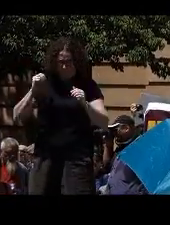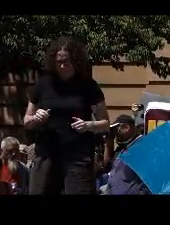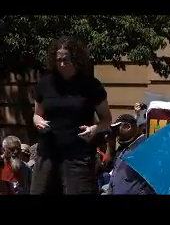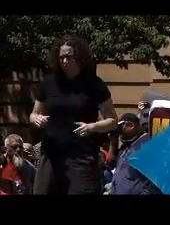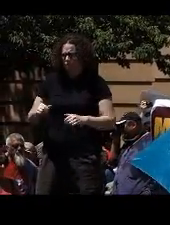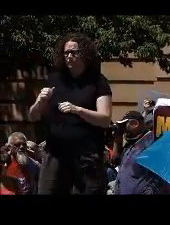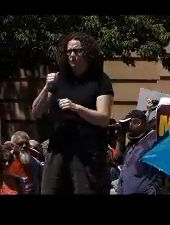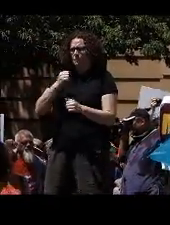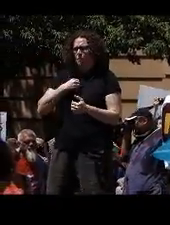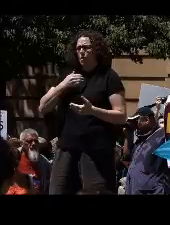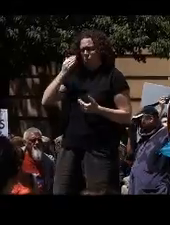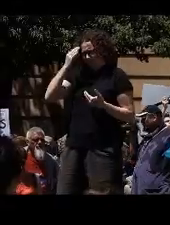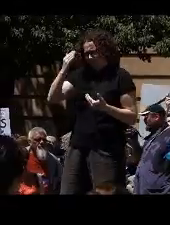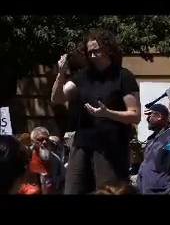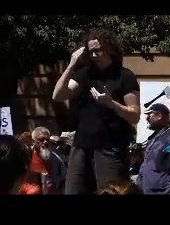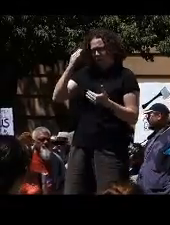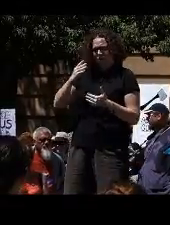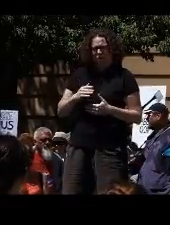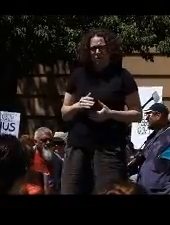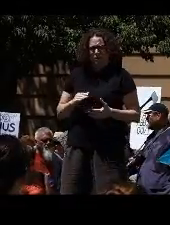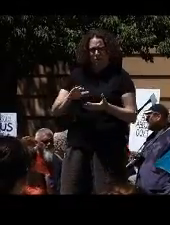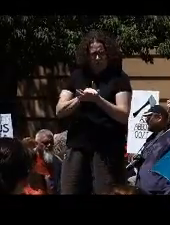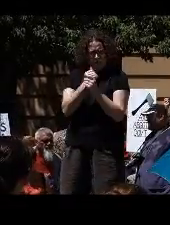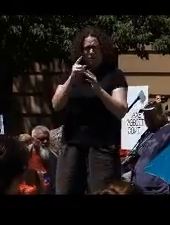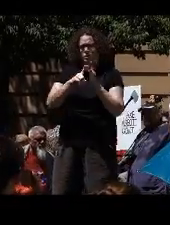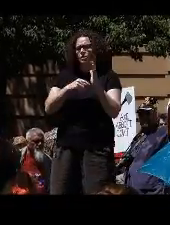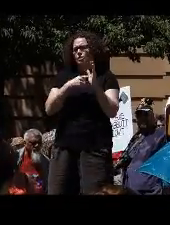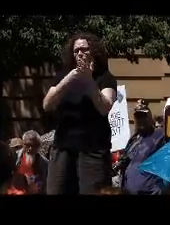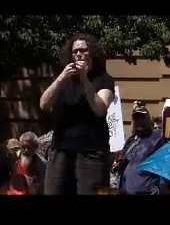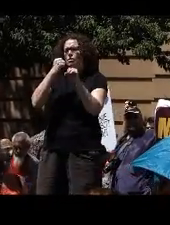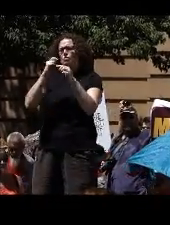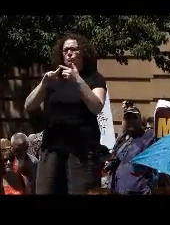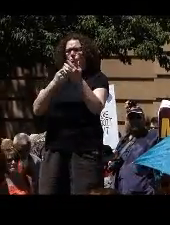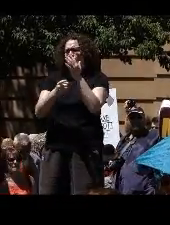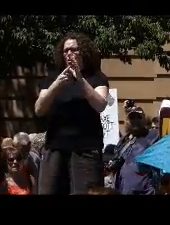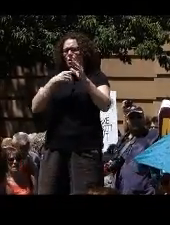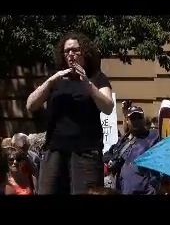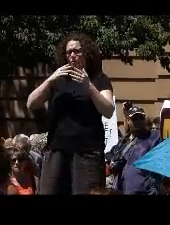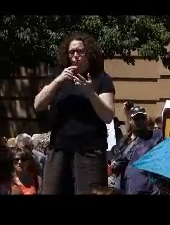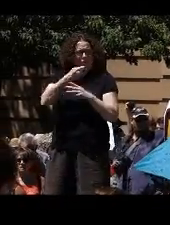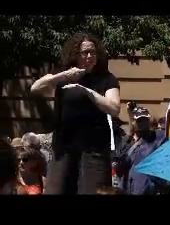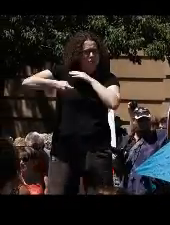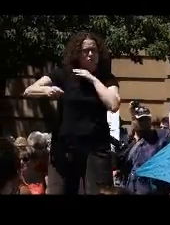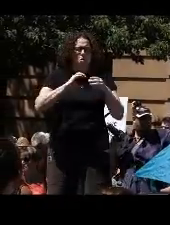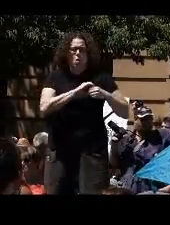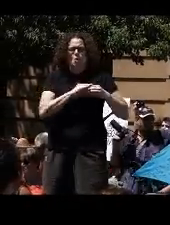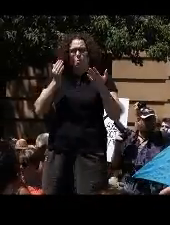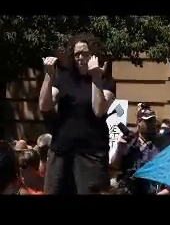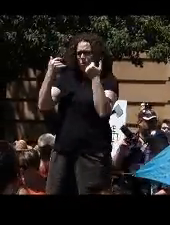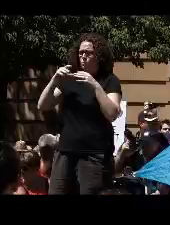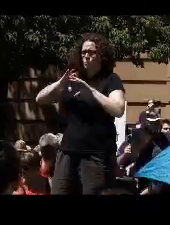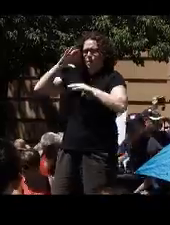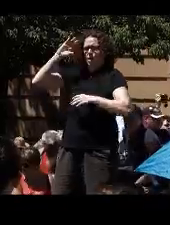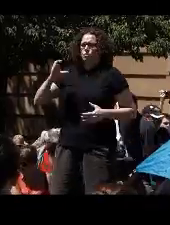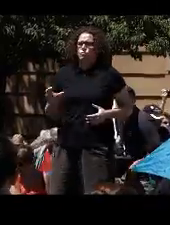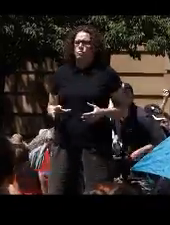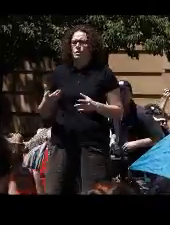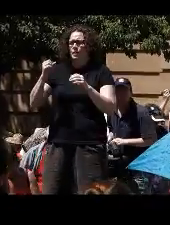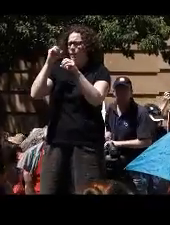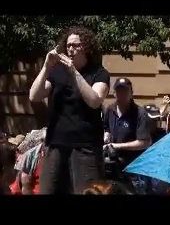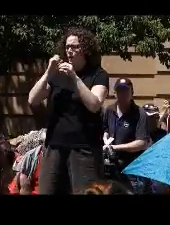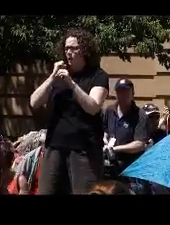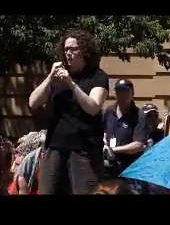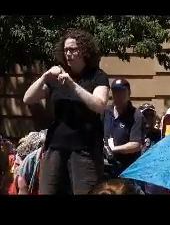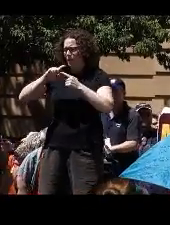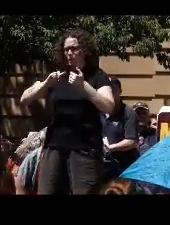It's my great honour to have Jagera traditional owner here to do Welcome to Country. His name is Kevin